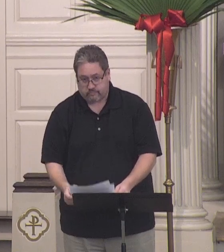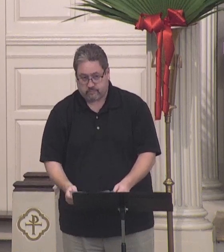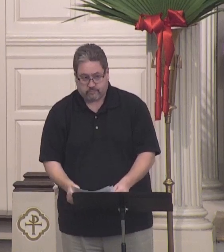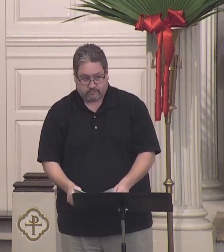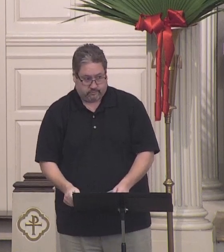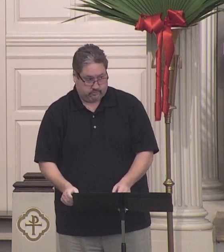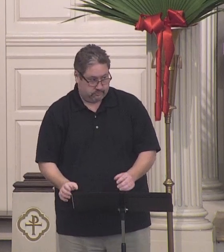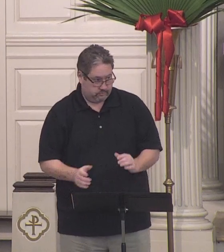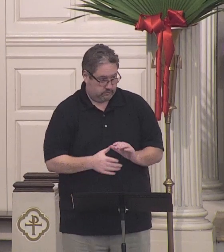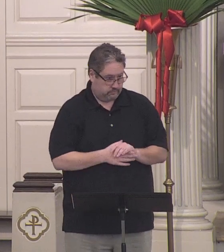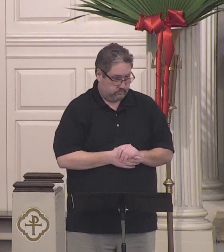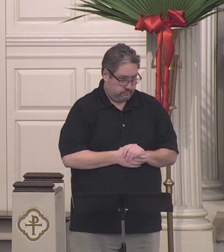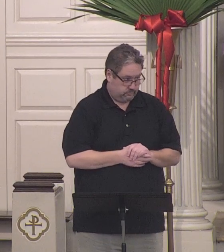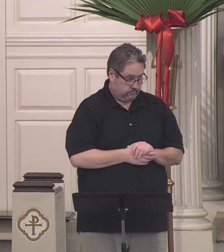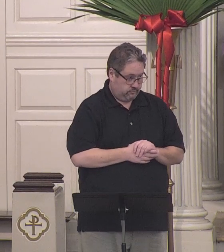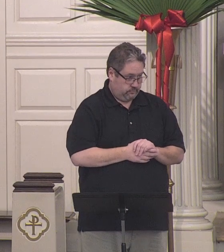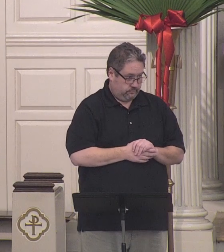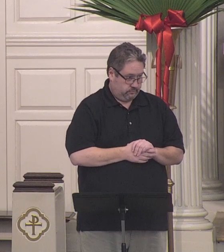abandoned me?